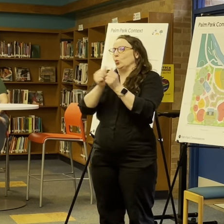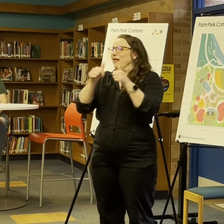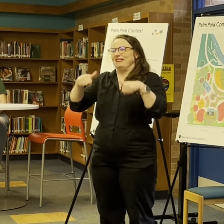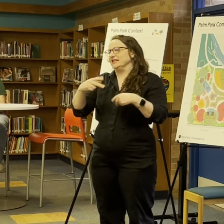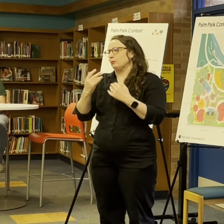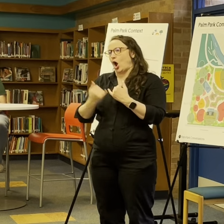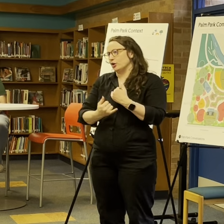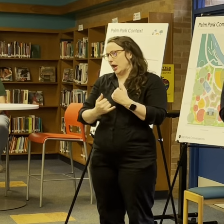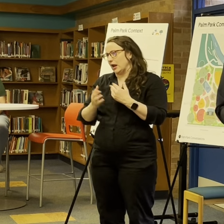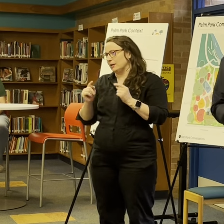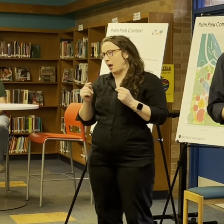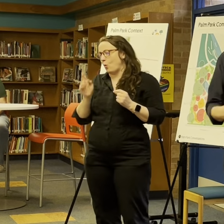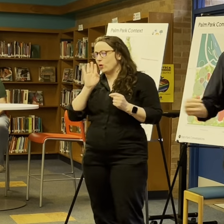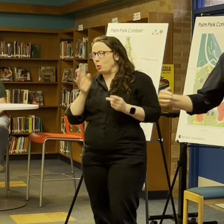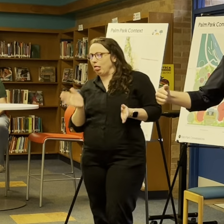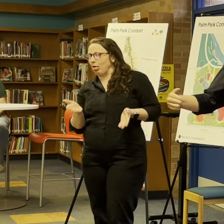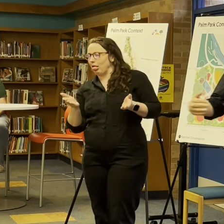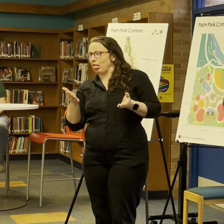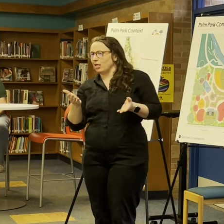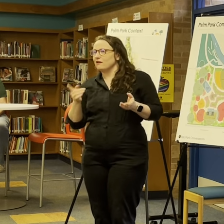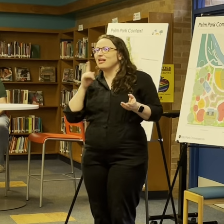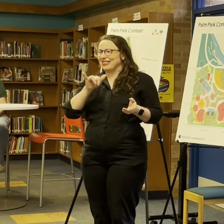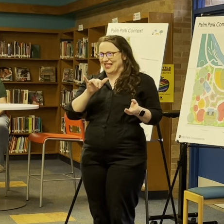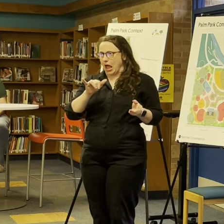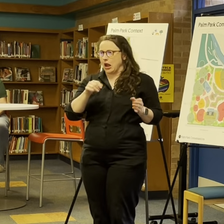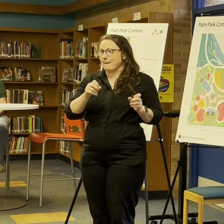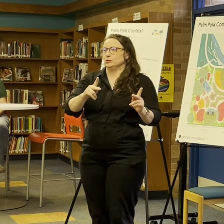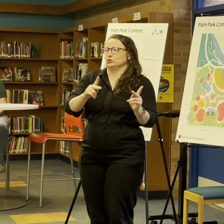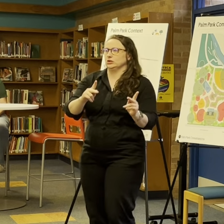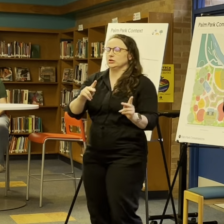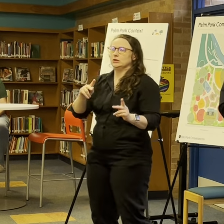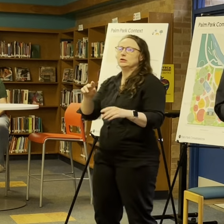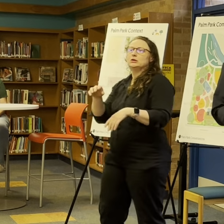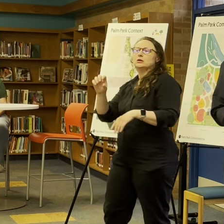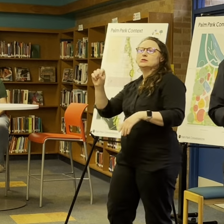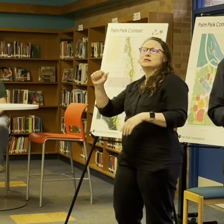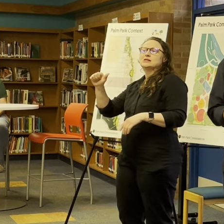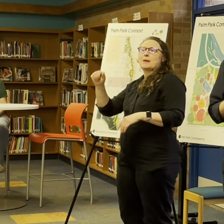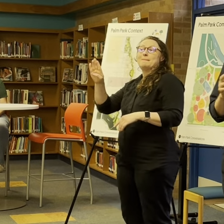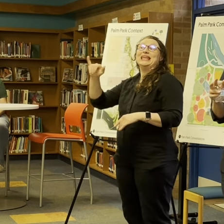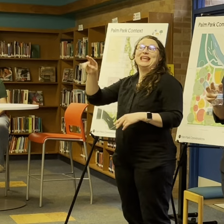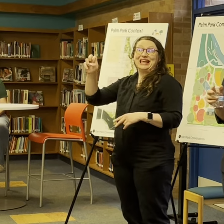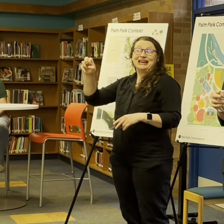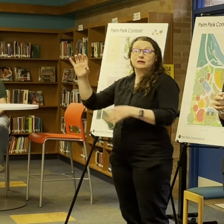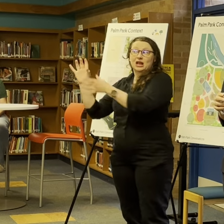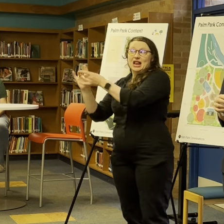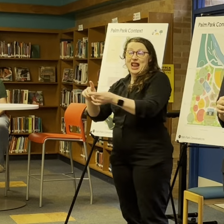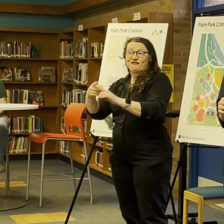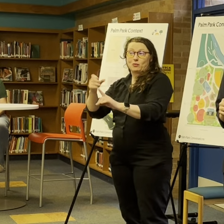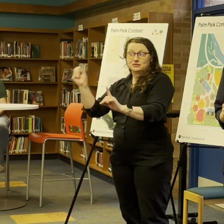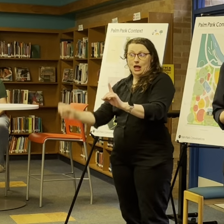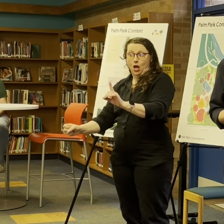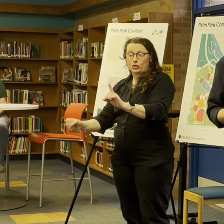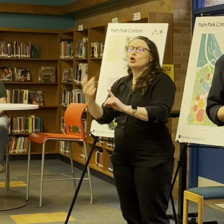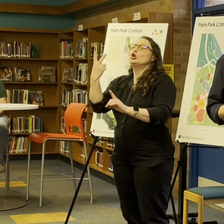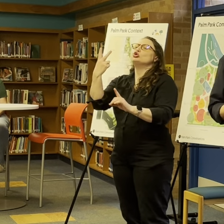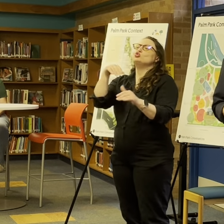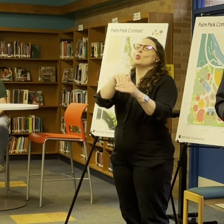that being an opportunity. The way Sabine can connect from the south. And we have 2 entries at 3rd Street. One